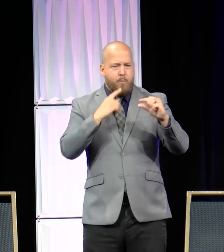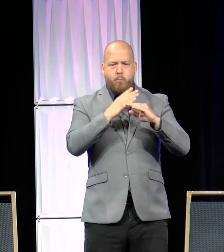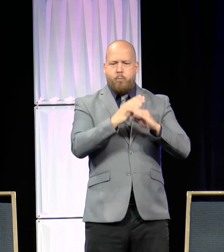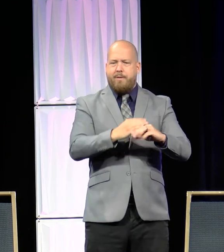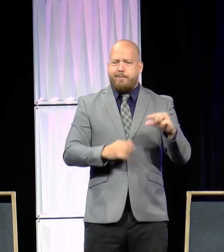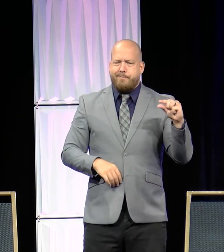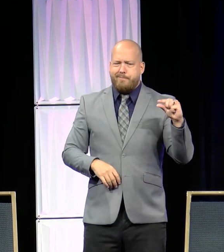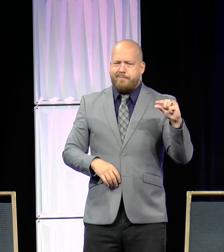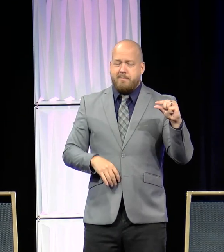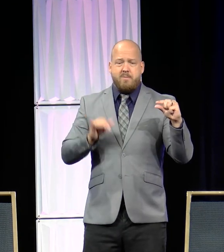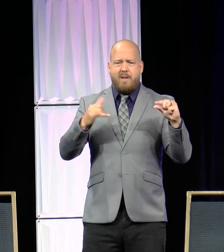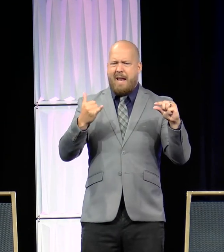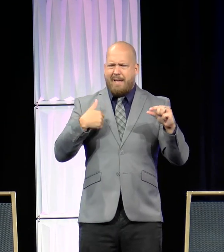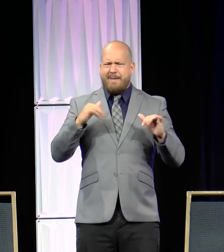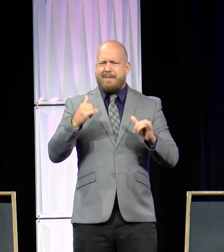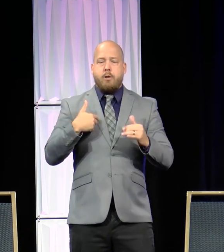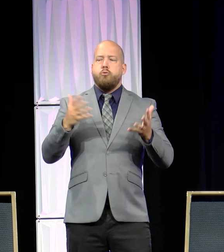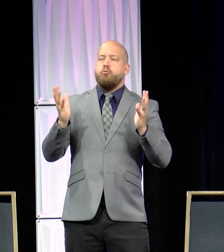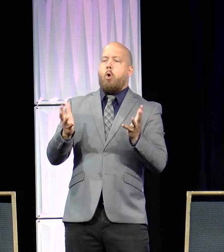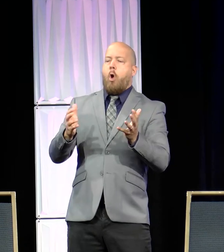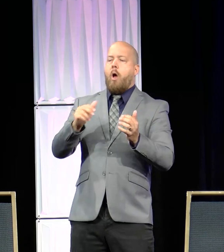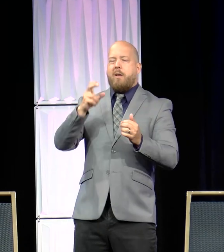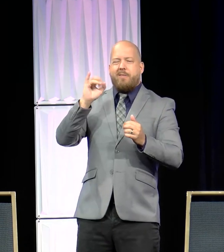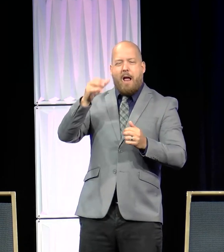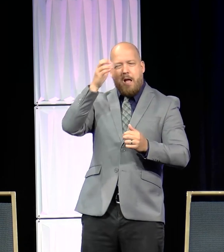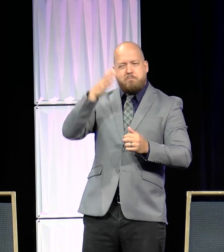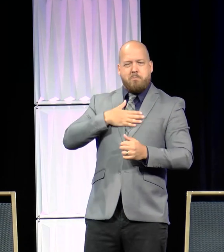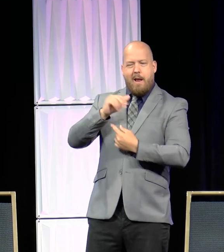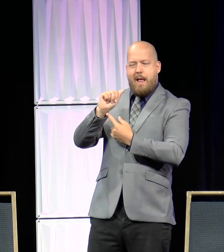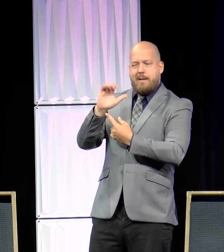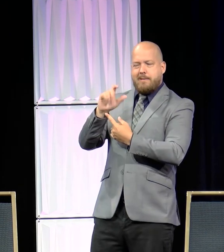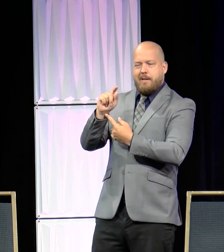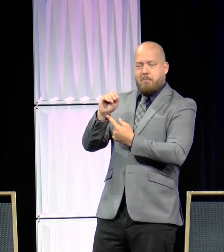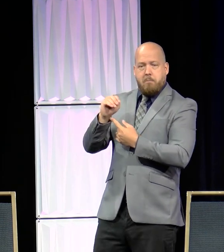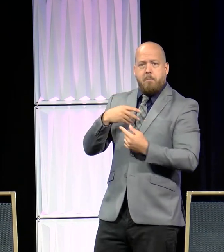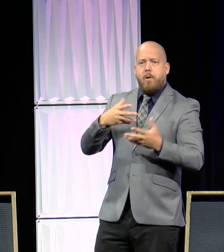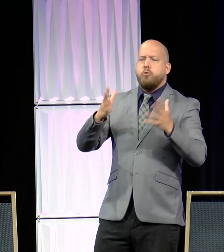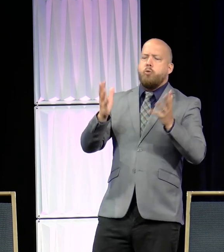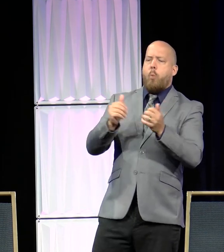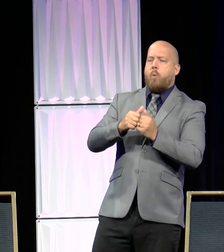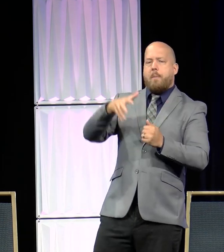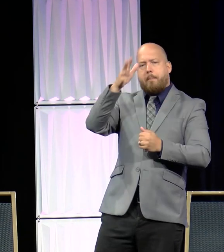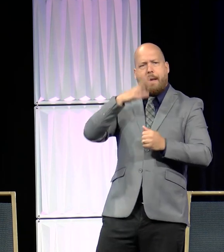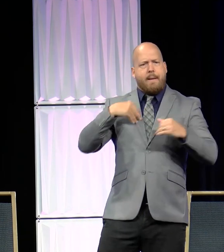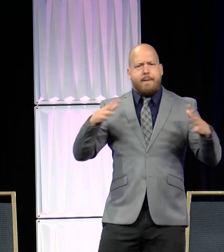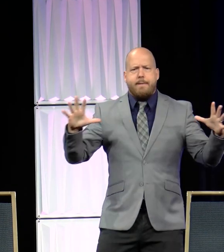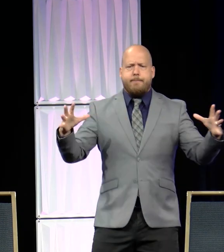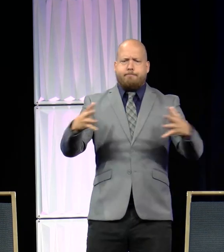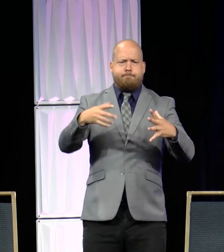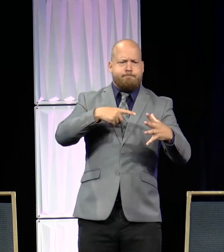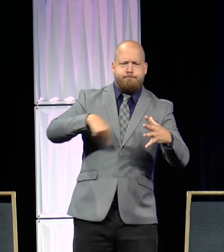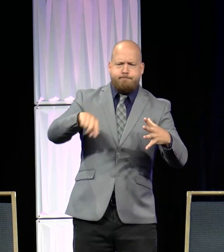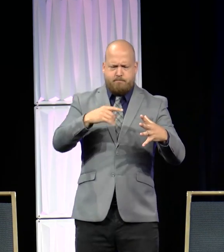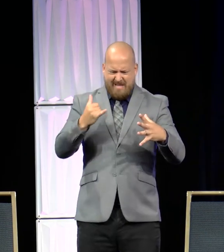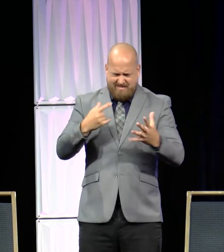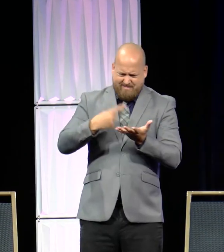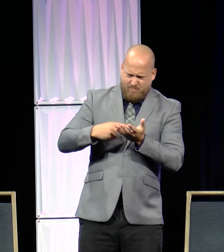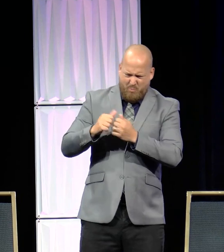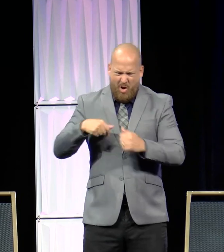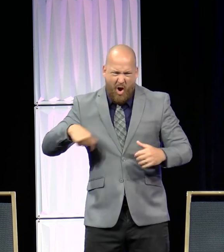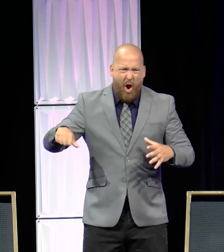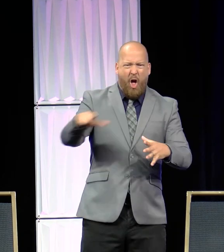men was a whole nother story. The idea of engaging men, as David said, being in spaces and talking